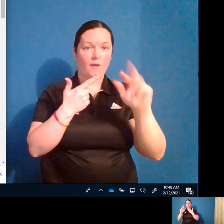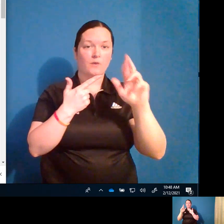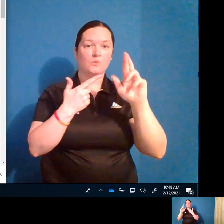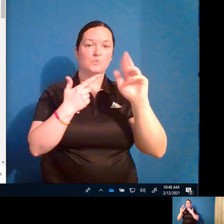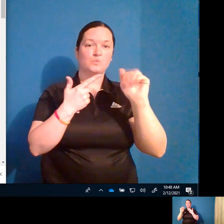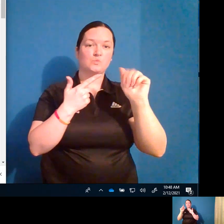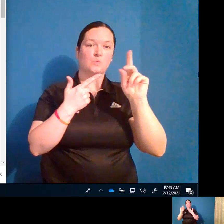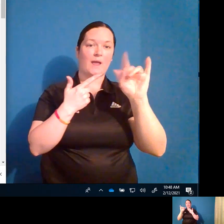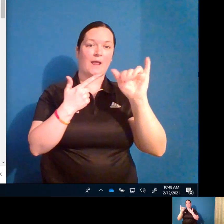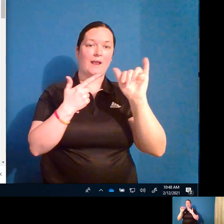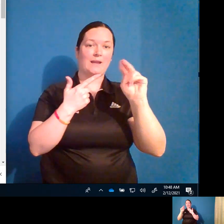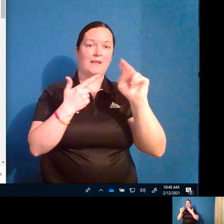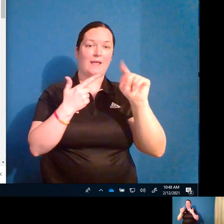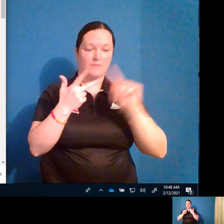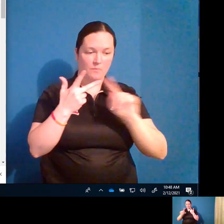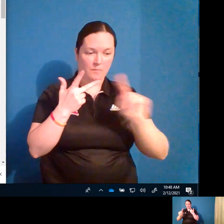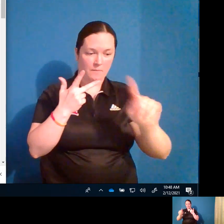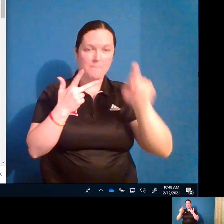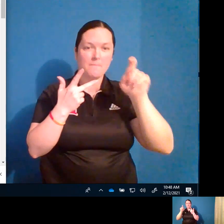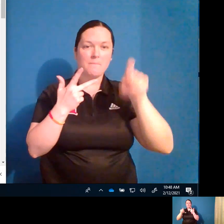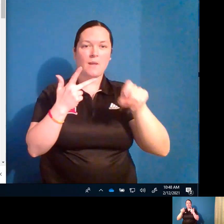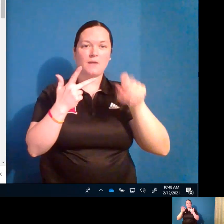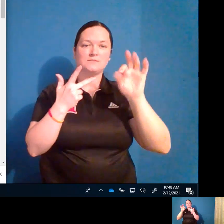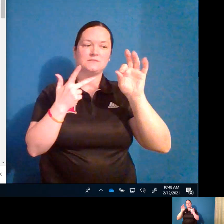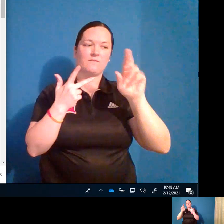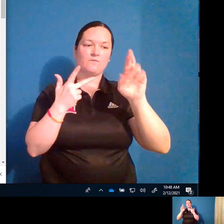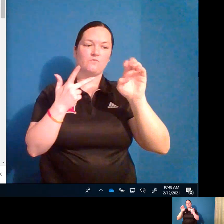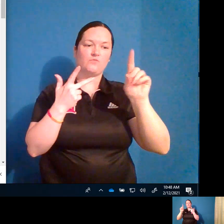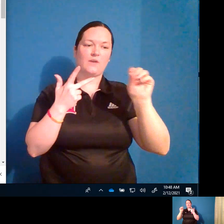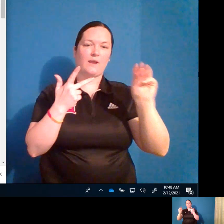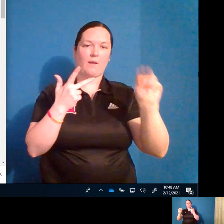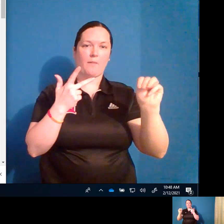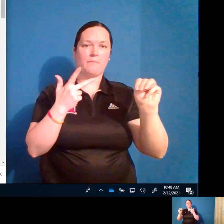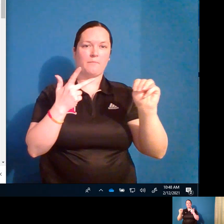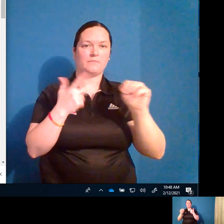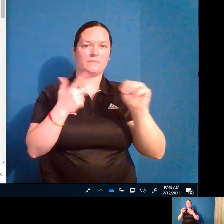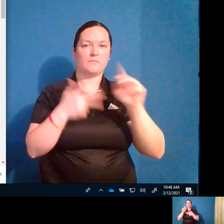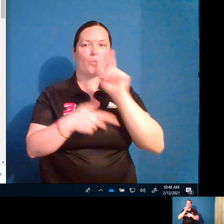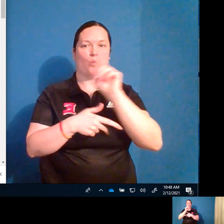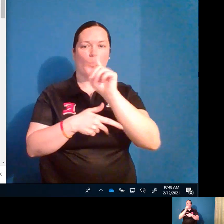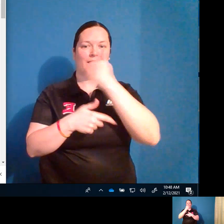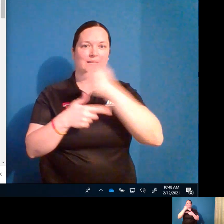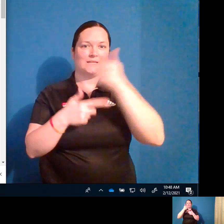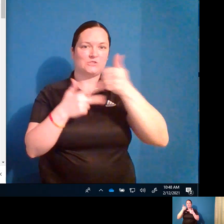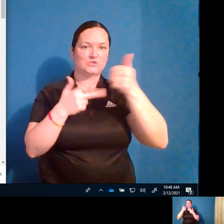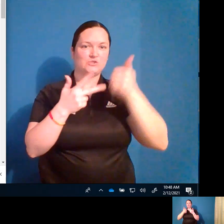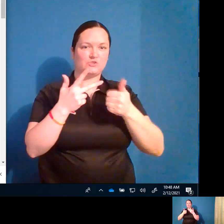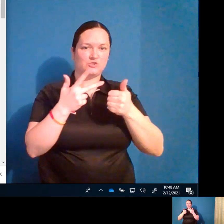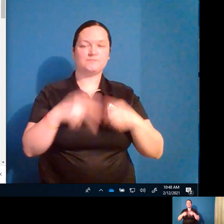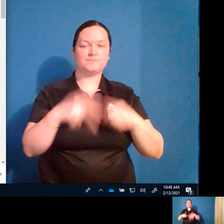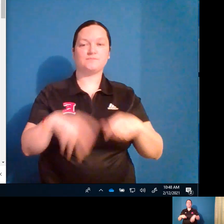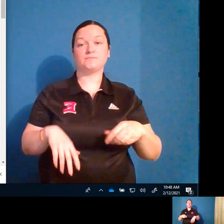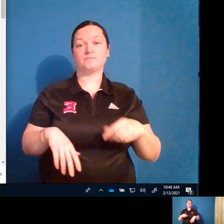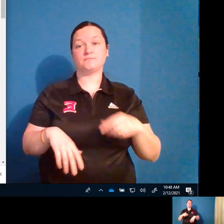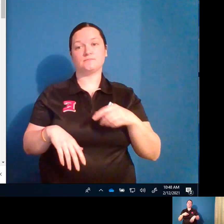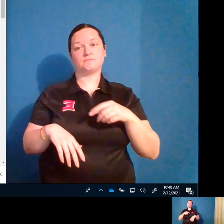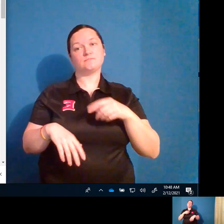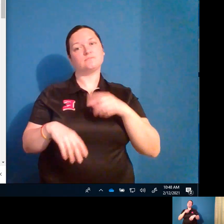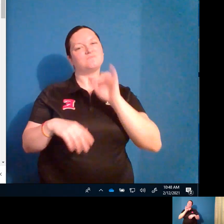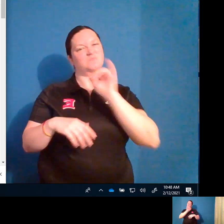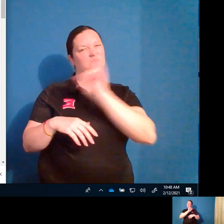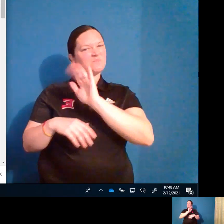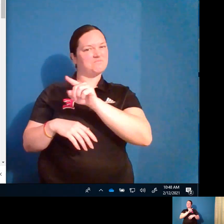freedom. So there you go. There's how to do gradient. Now, what I want to